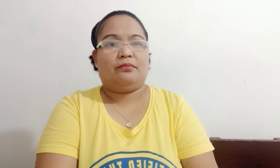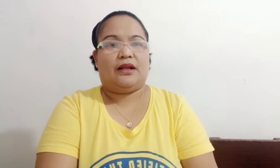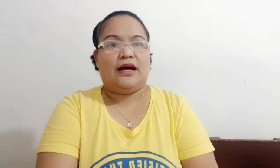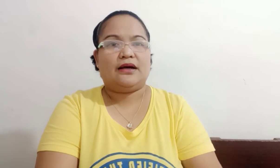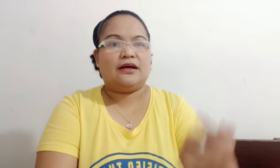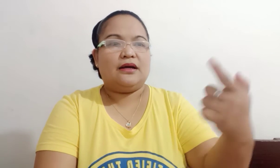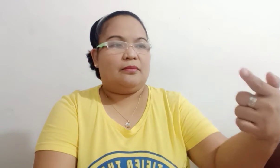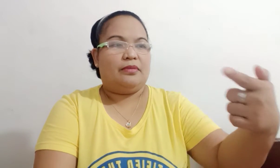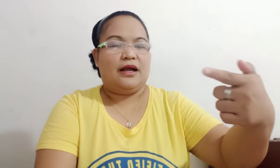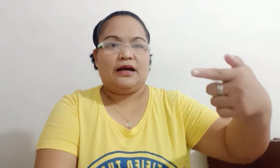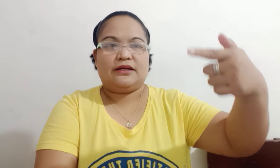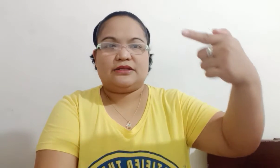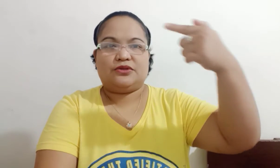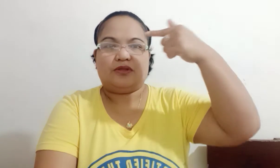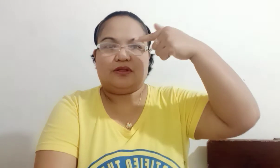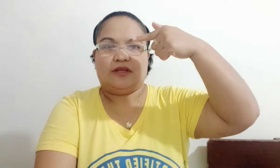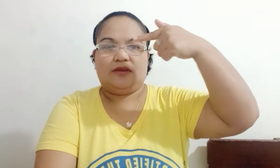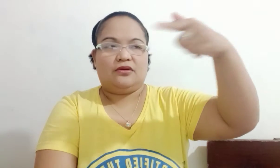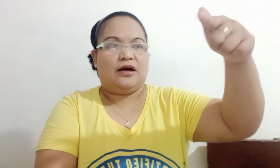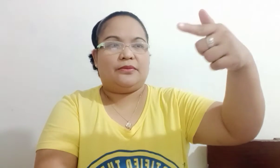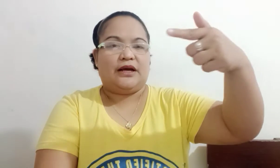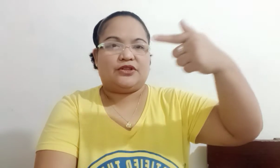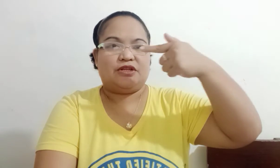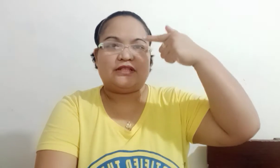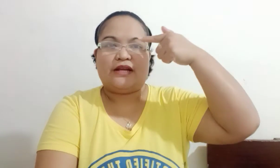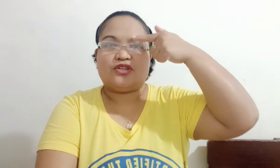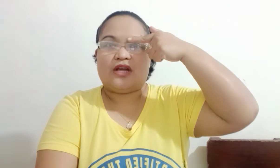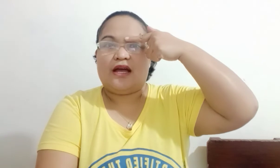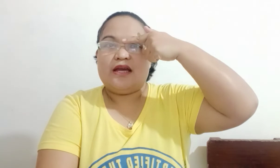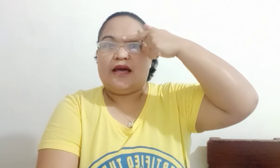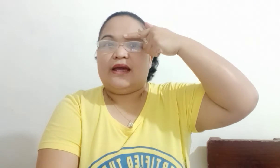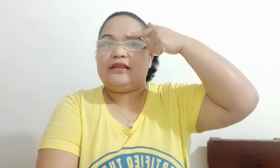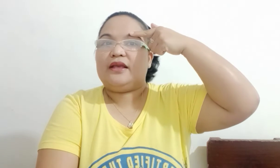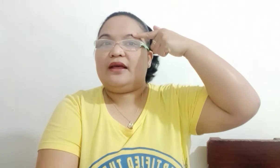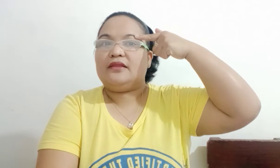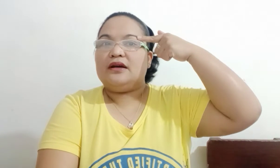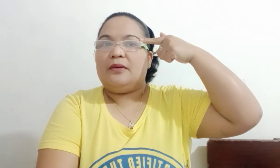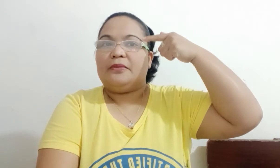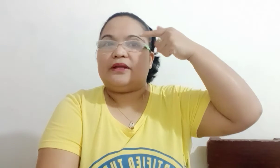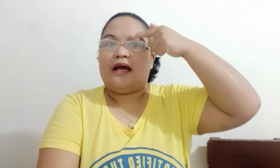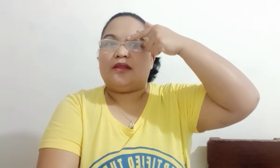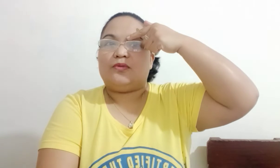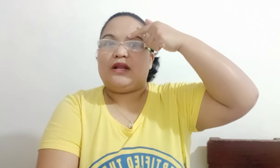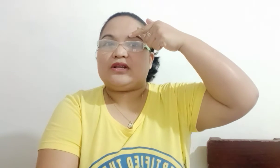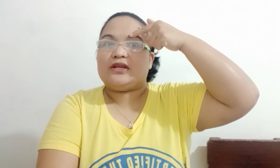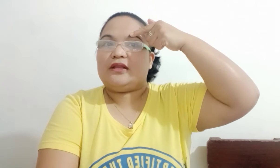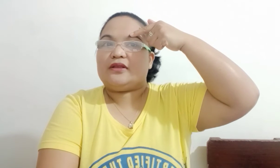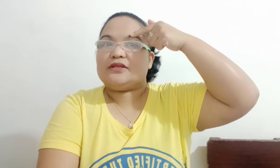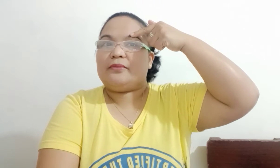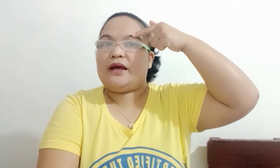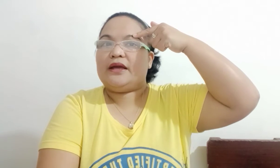black, black is dito. So, um, um, nakachisang sya. And then, inaano mo lang sya dito sa may